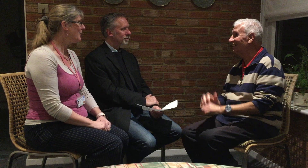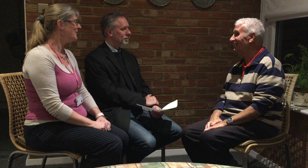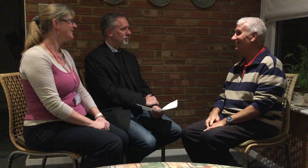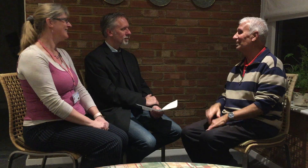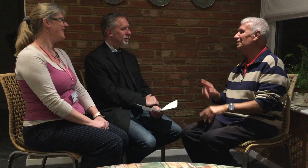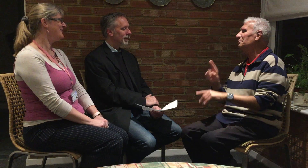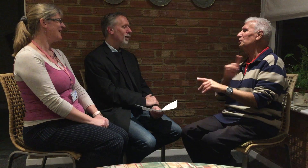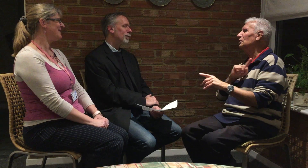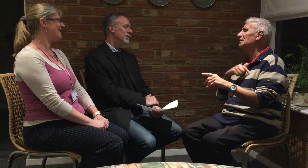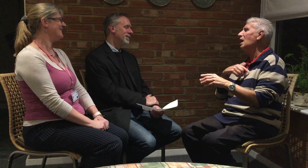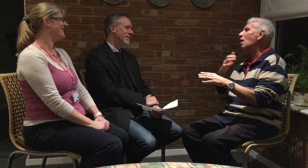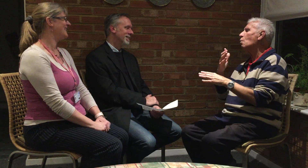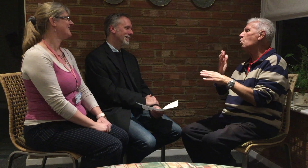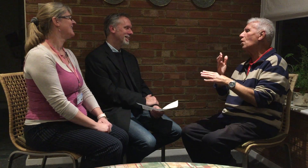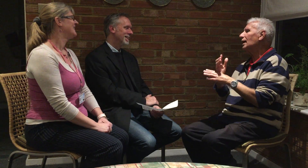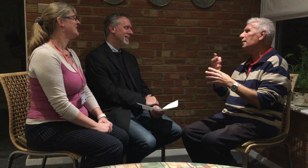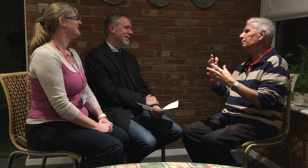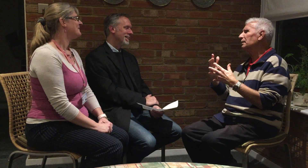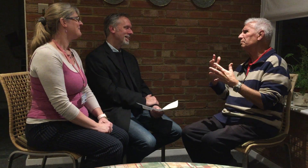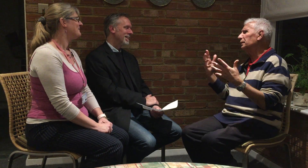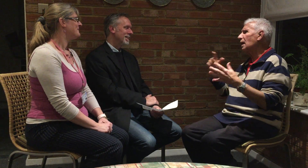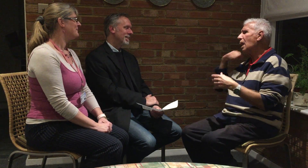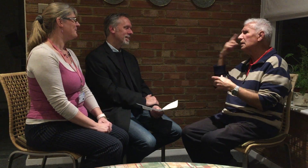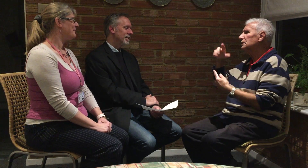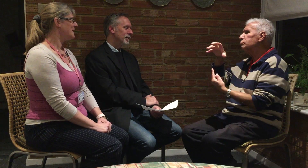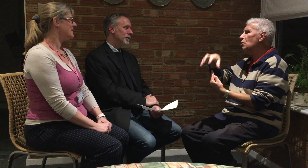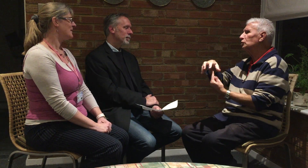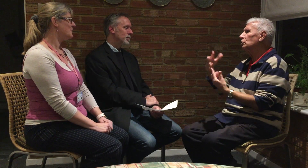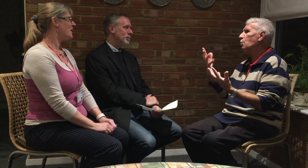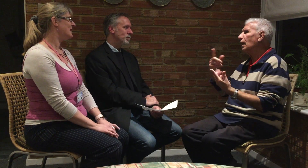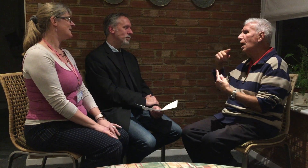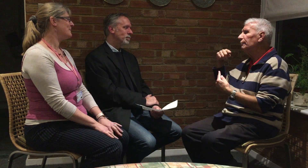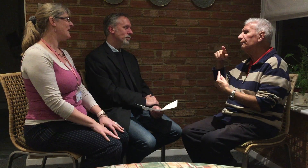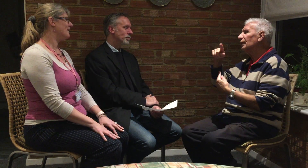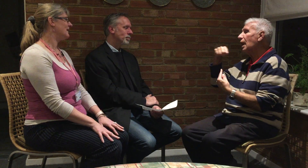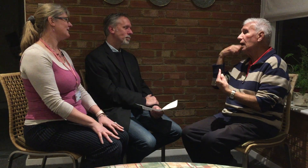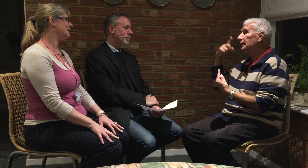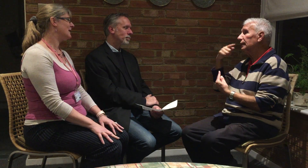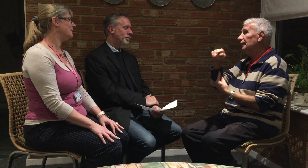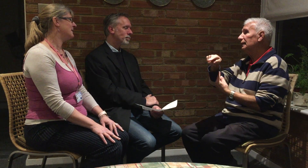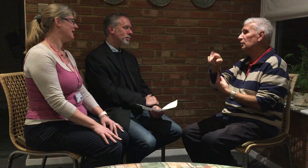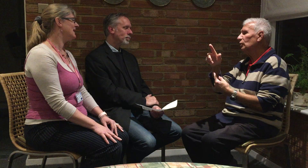No, no, never did, not yet. Because I work in this big London company